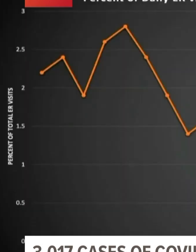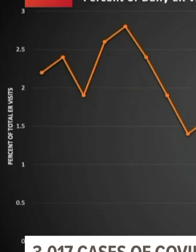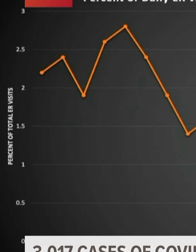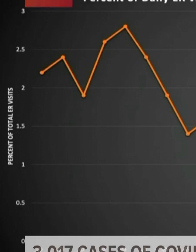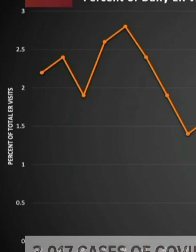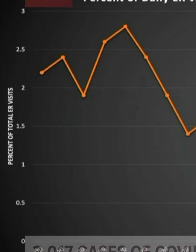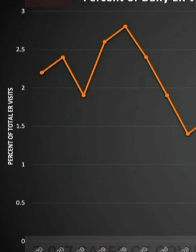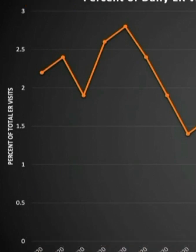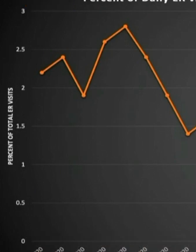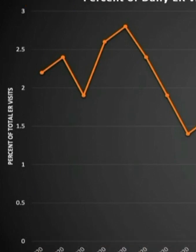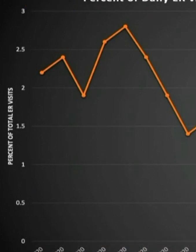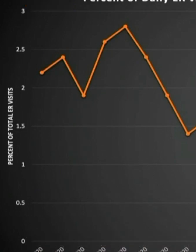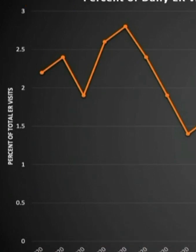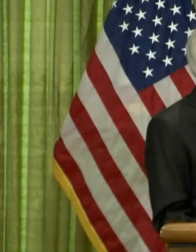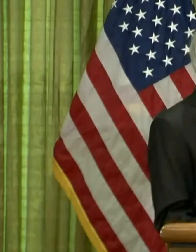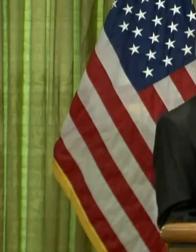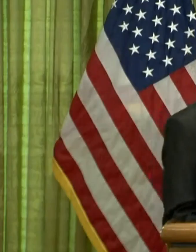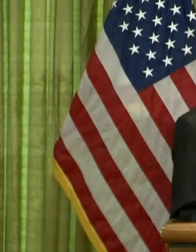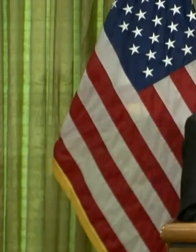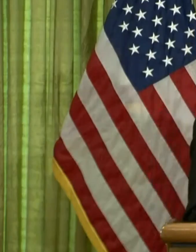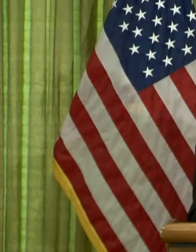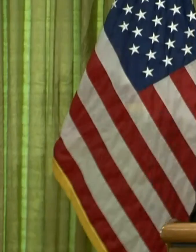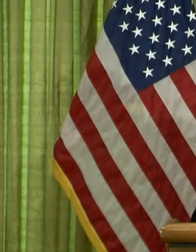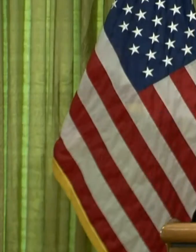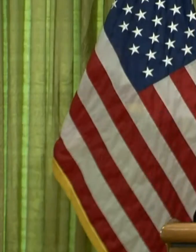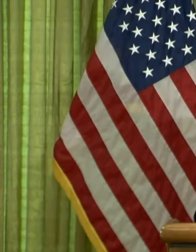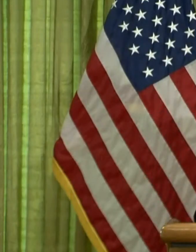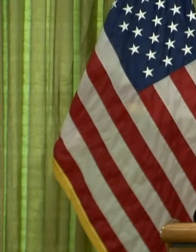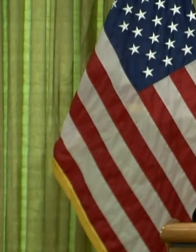see how we're doing on this. And so this is that,